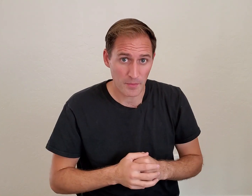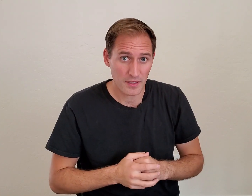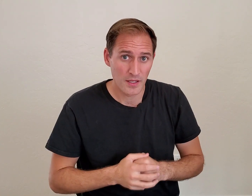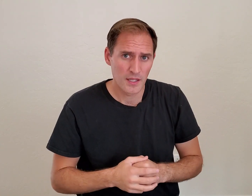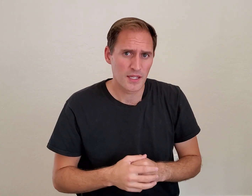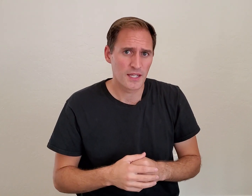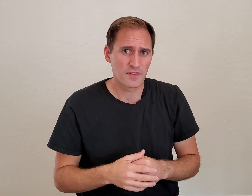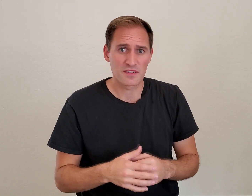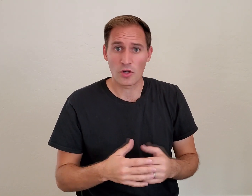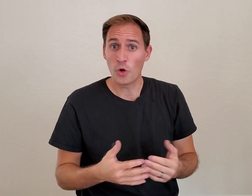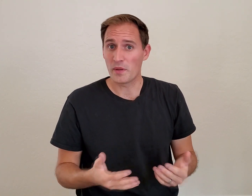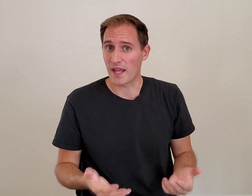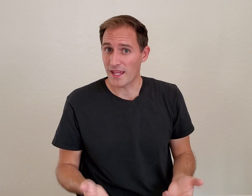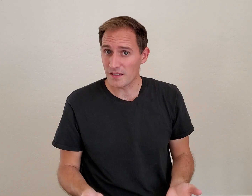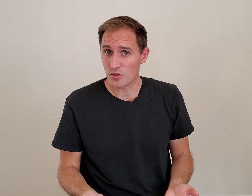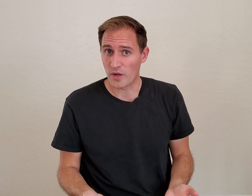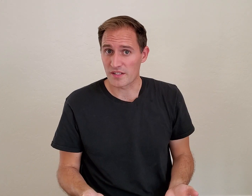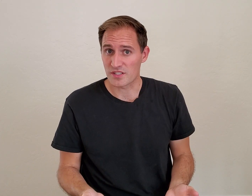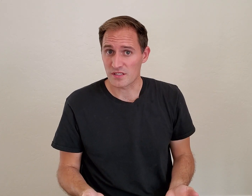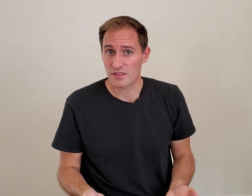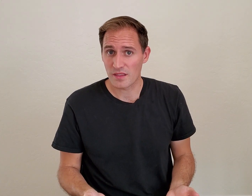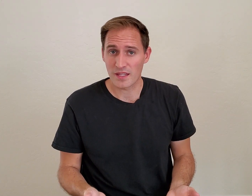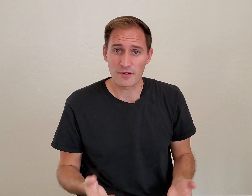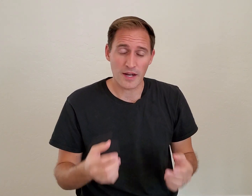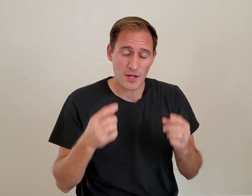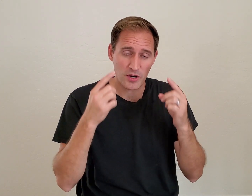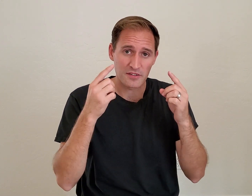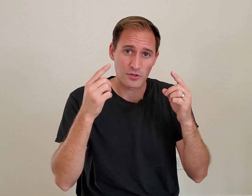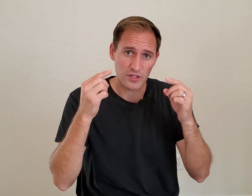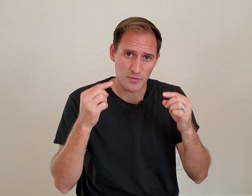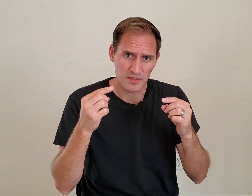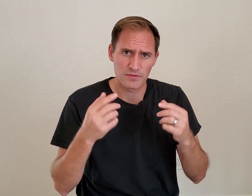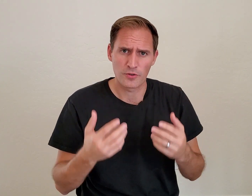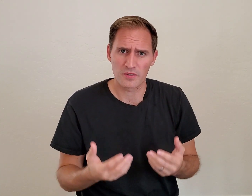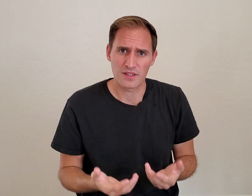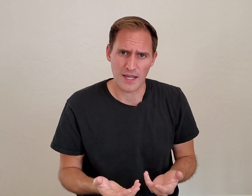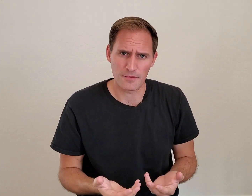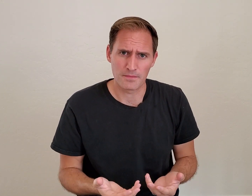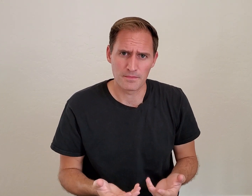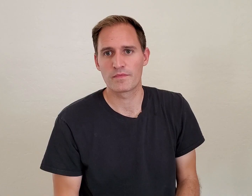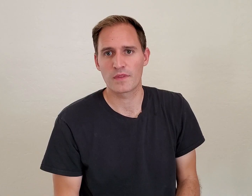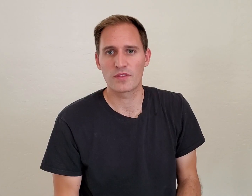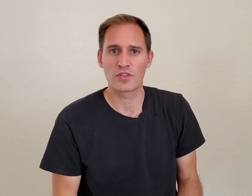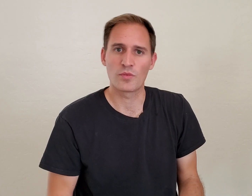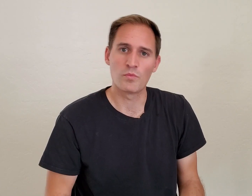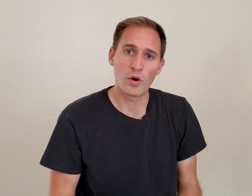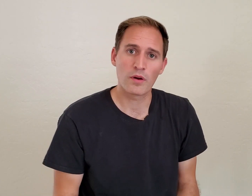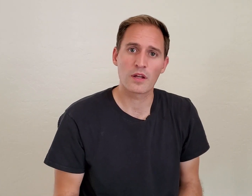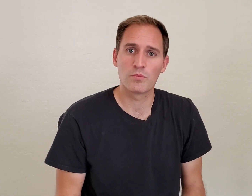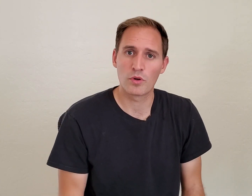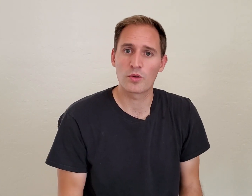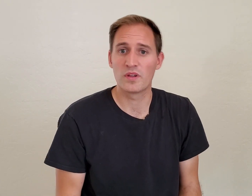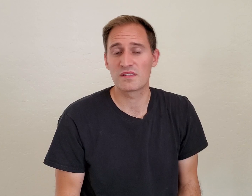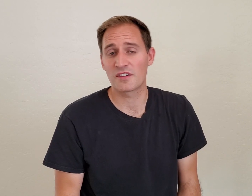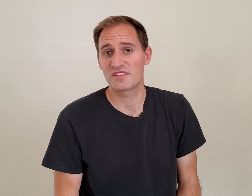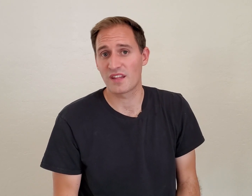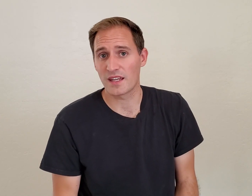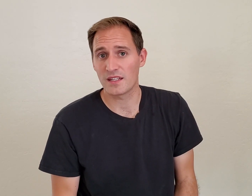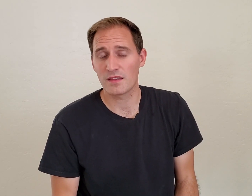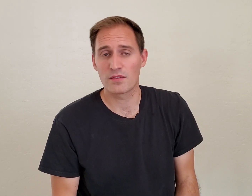up. If it's an open-ended question, then your eyebrows are going to be furrowed down. And the more and more we start signing, the